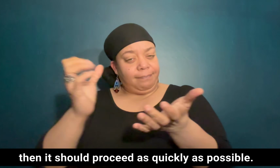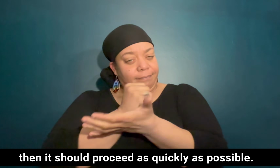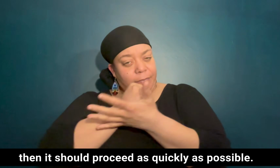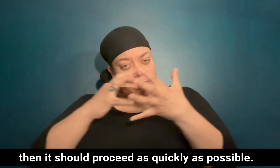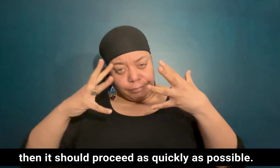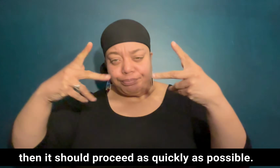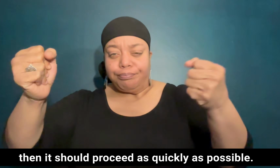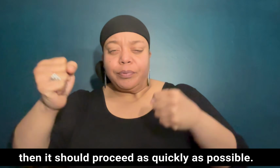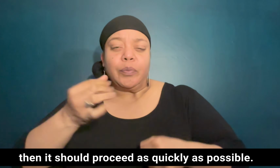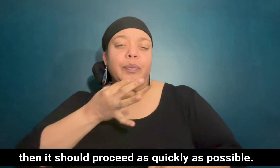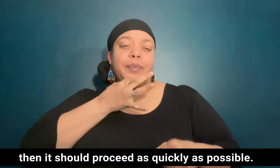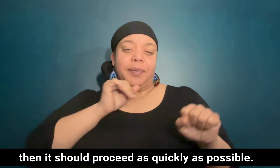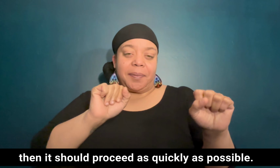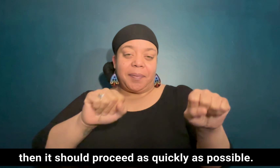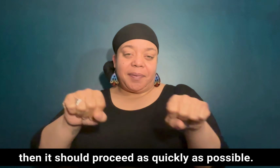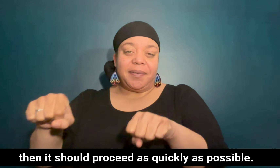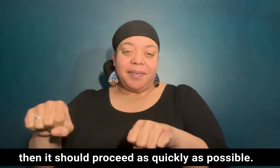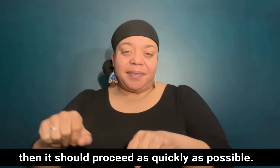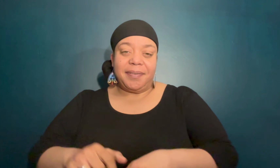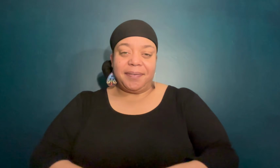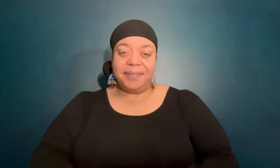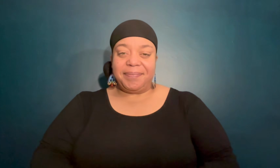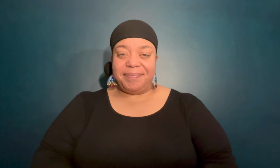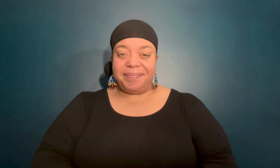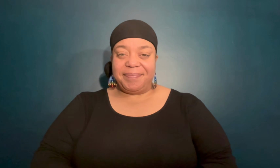then it should proceed as quickly as possible.